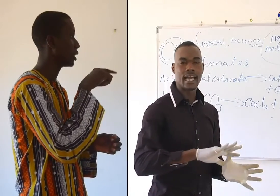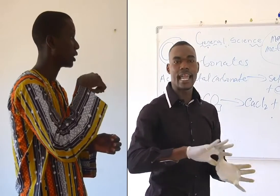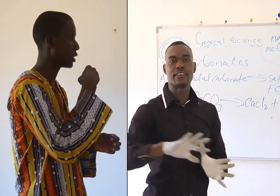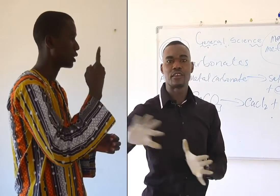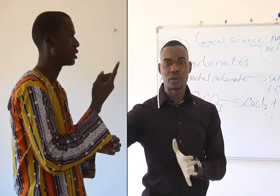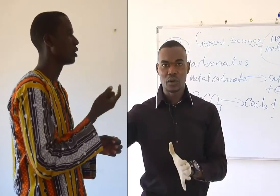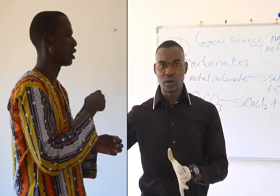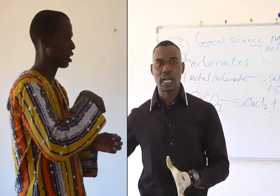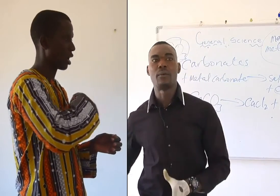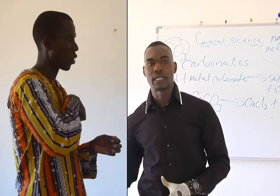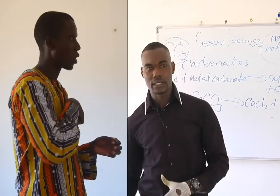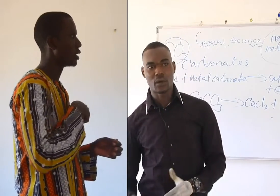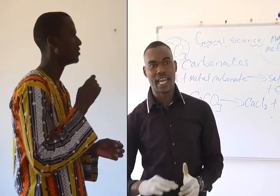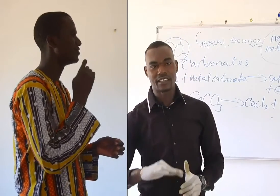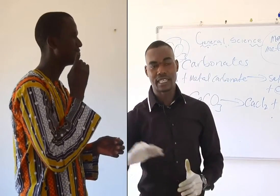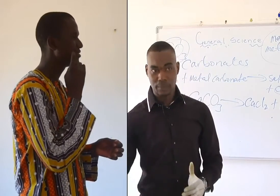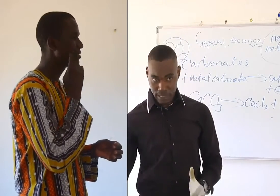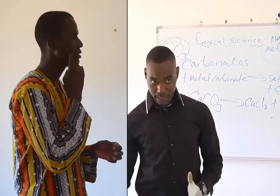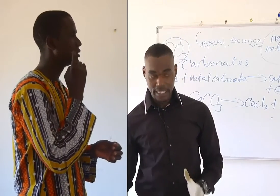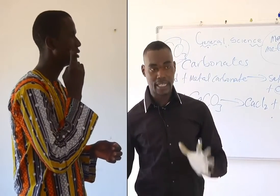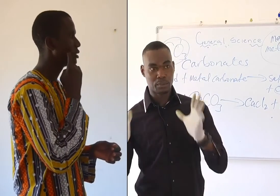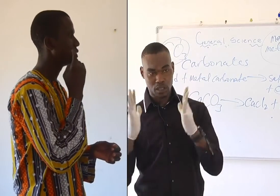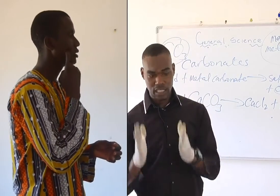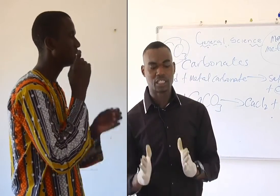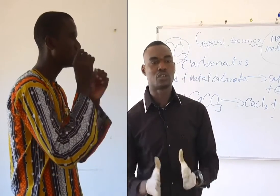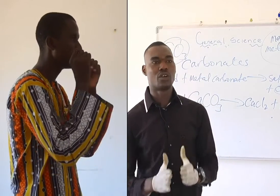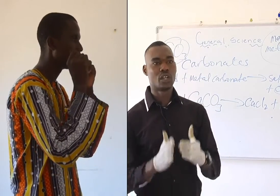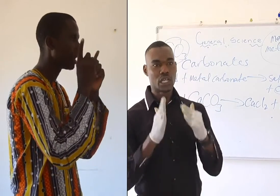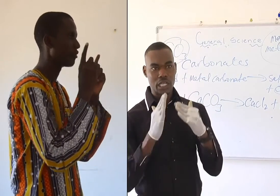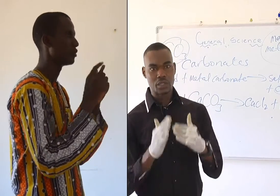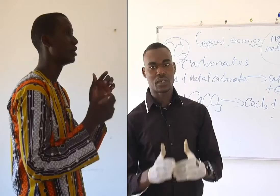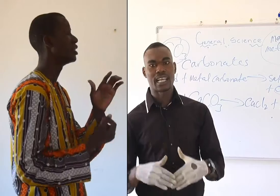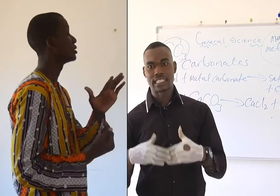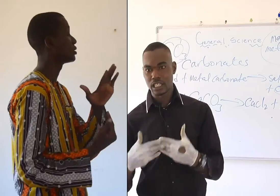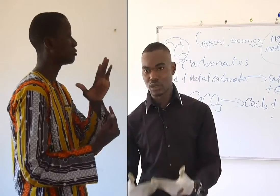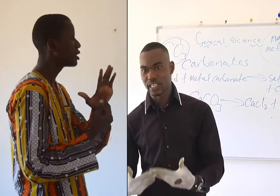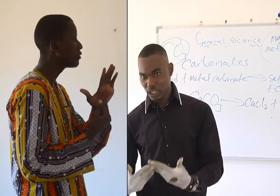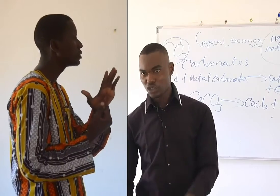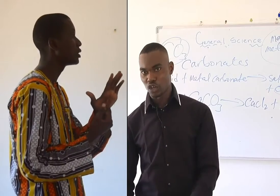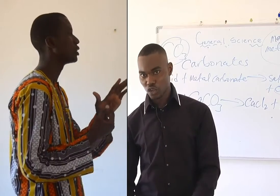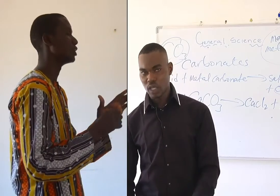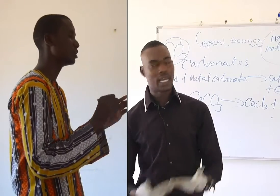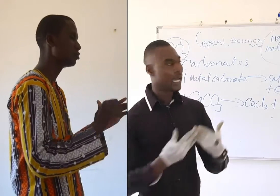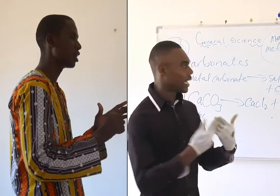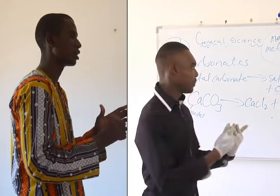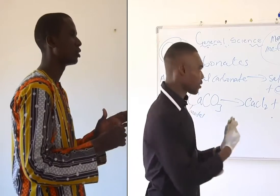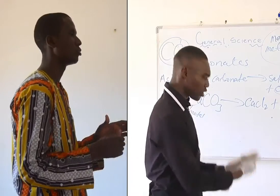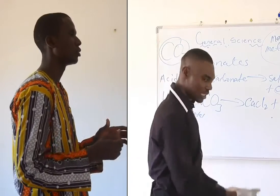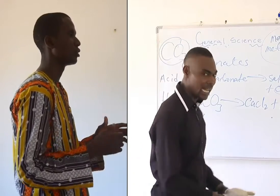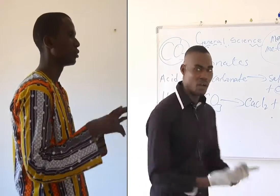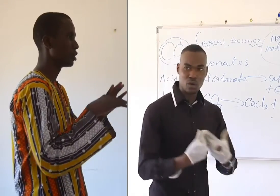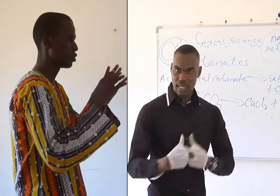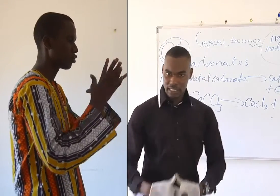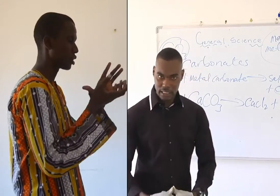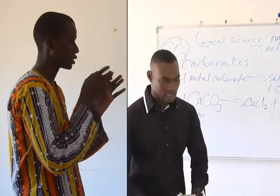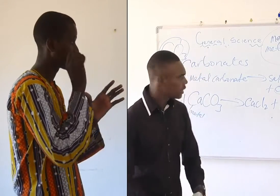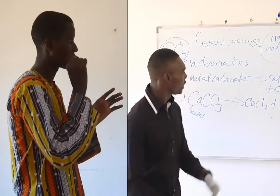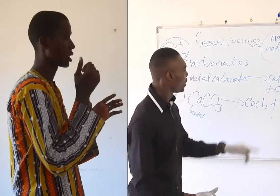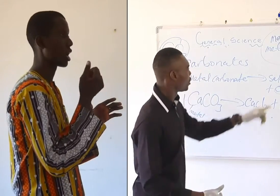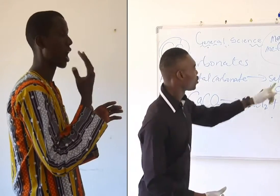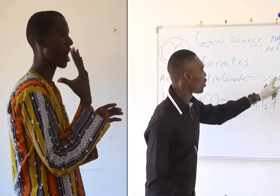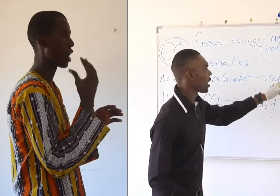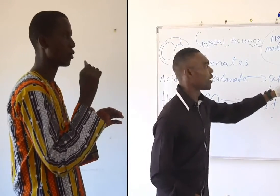metal hydrocarbonates or hydrogen carbonates, that process is called neutralization reaction. And the products are